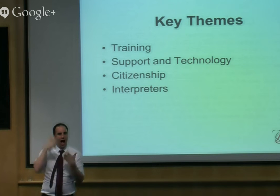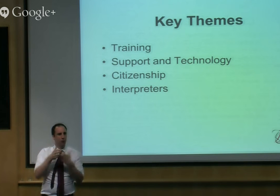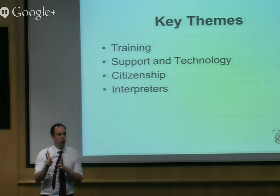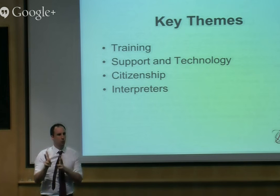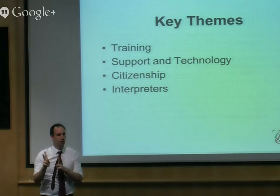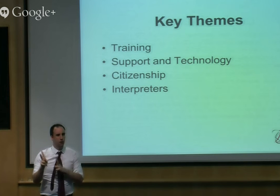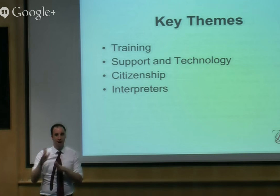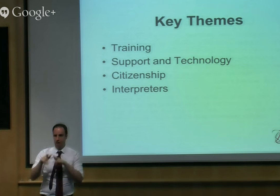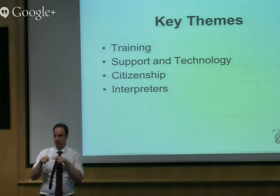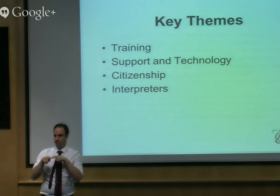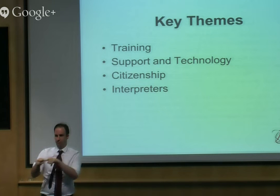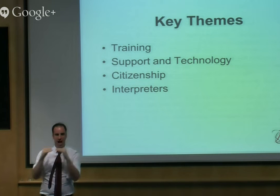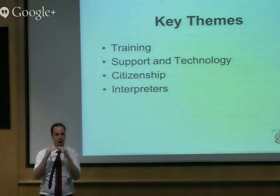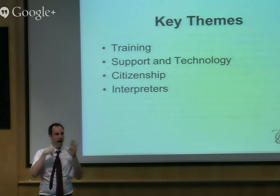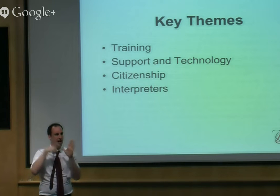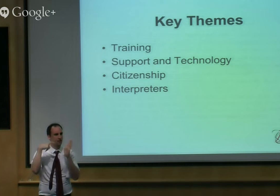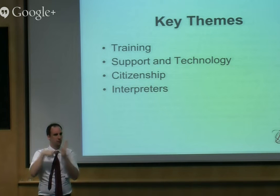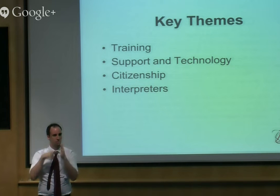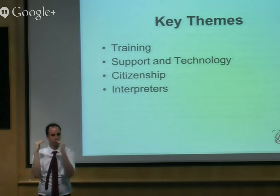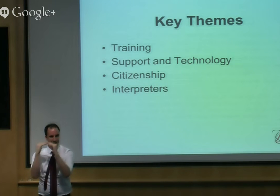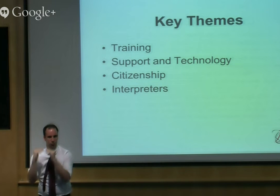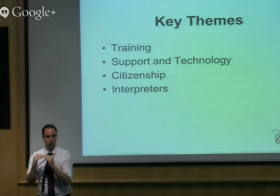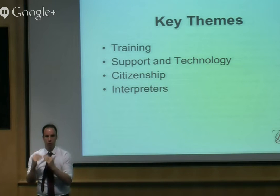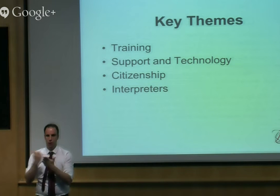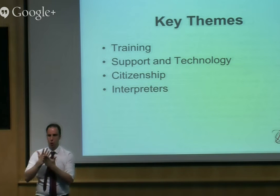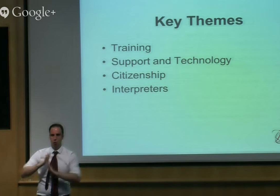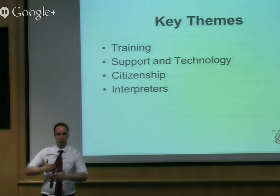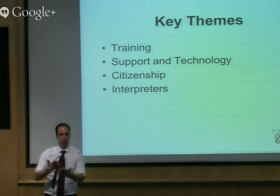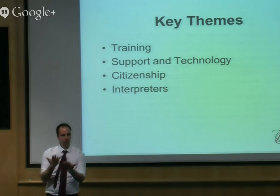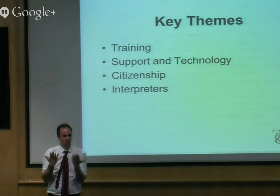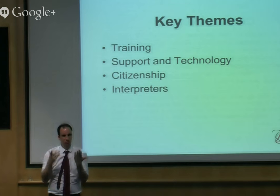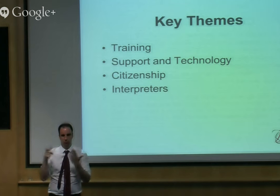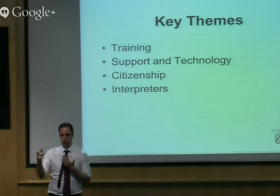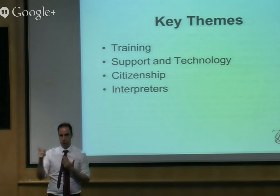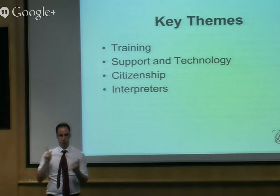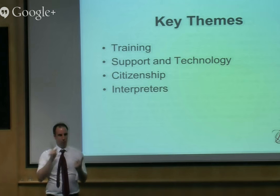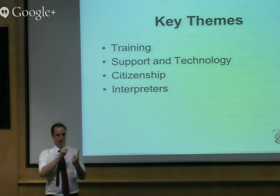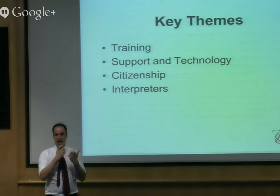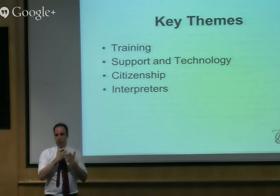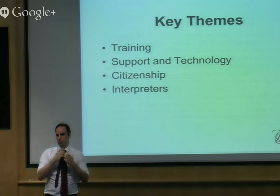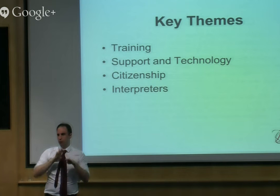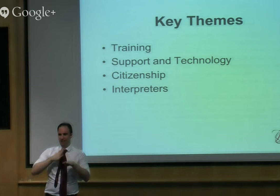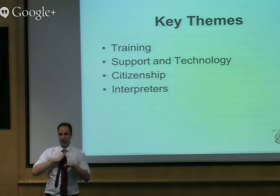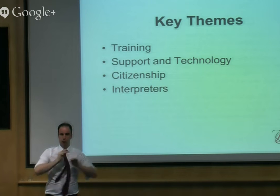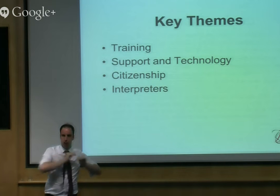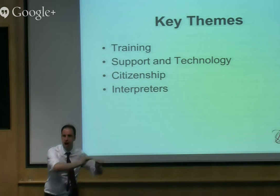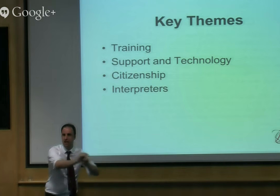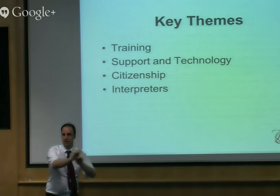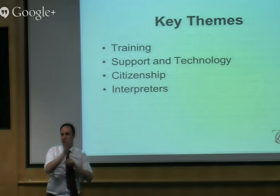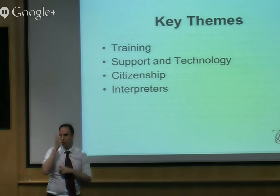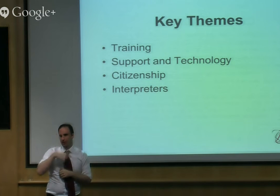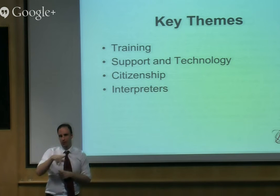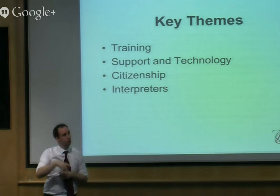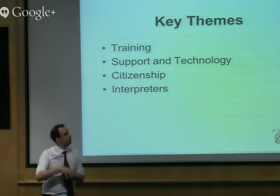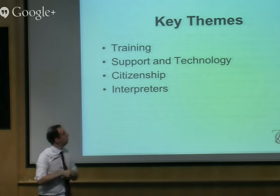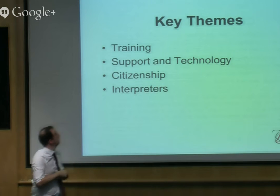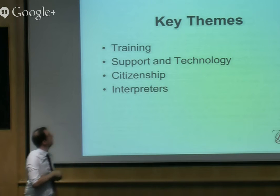Because of course, if we have somebody that has no idea about what deaf people need, how to communicate with a deaf person, it becomes so difficult. And as part of